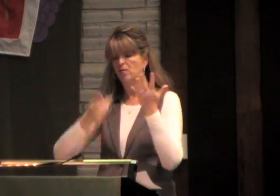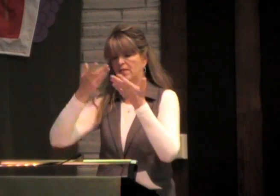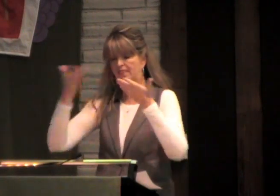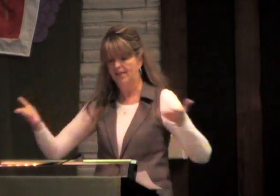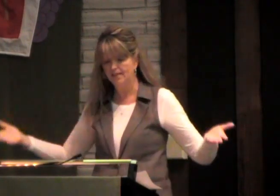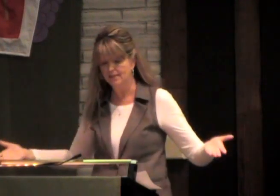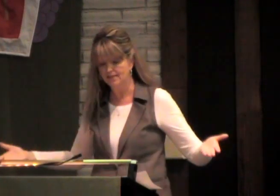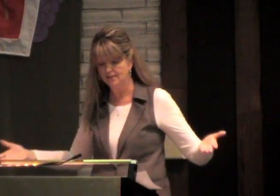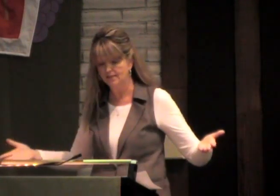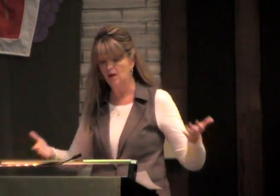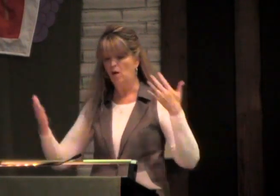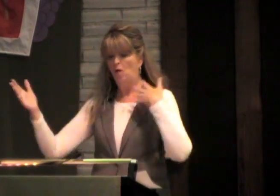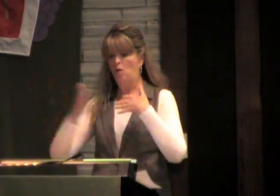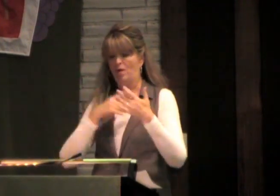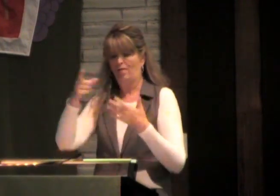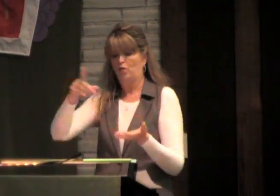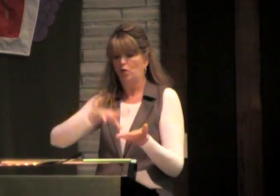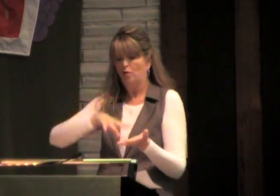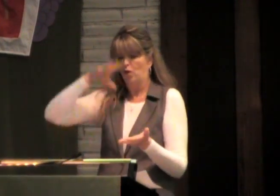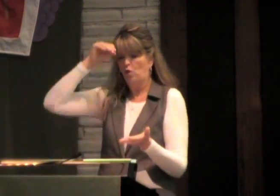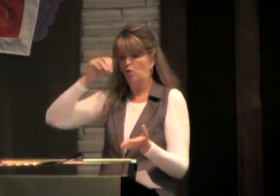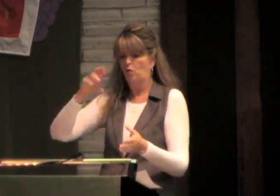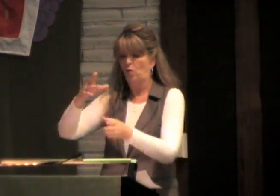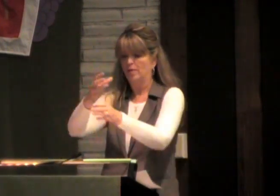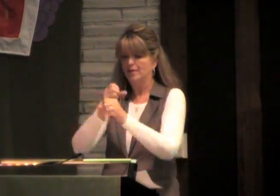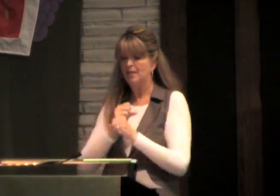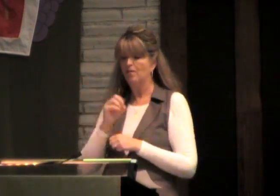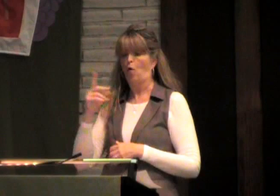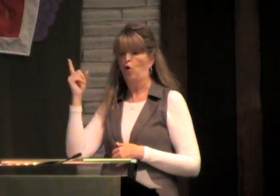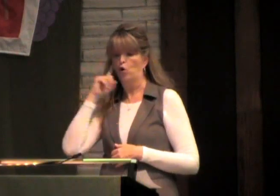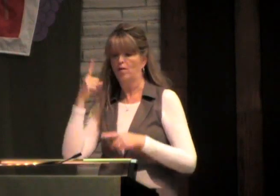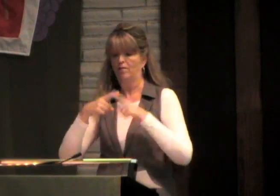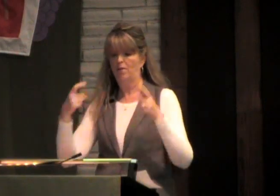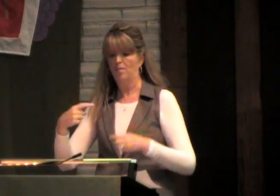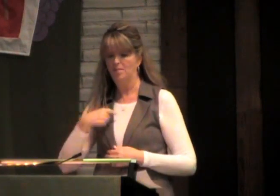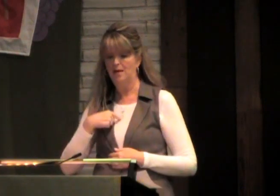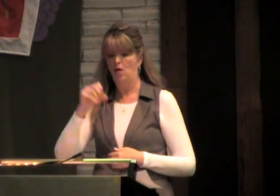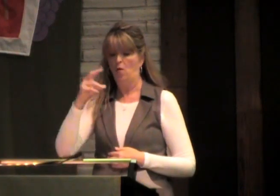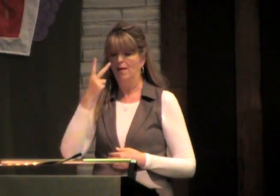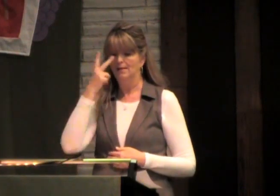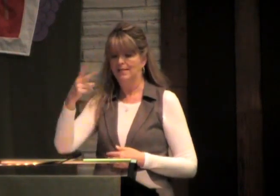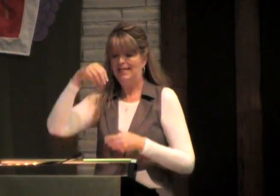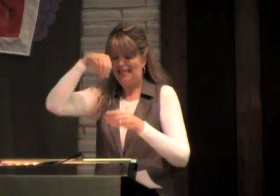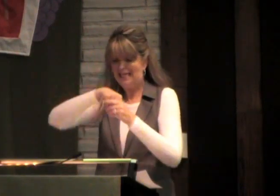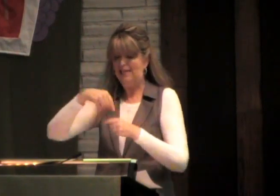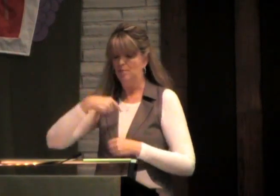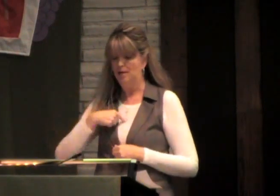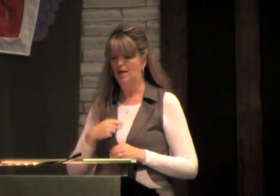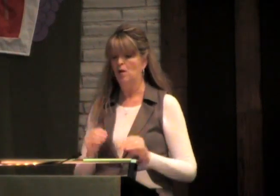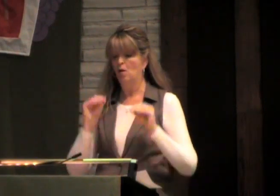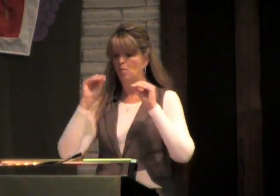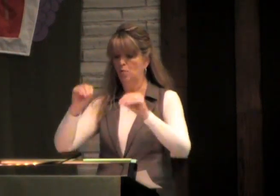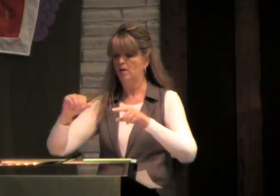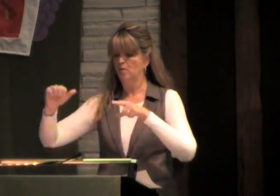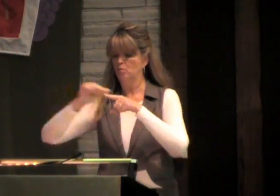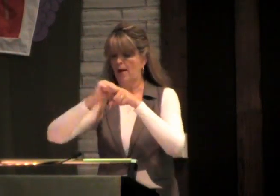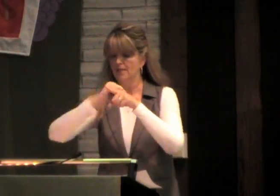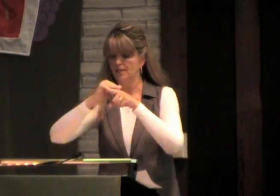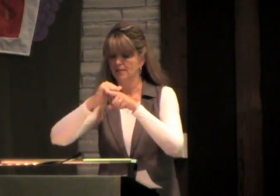think about such things. Whatever you've learned or received or heard from me or seen in me, put it